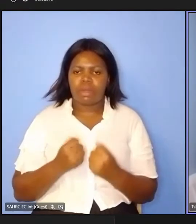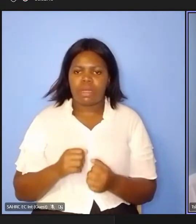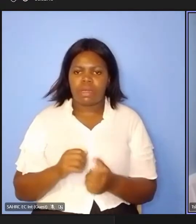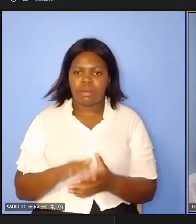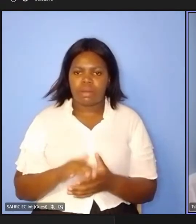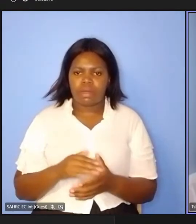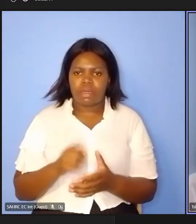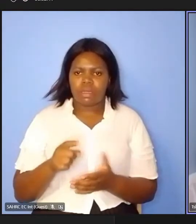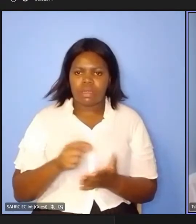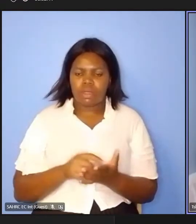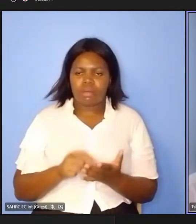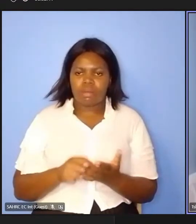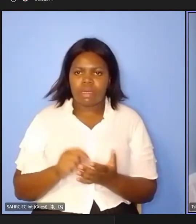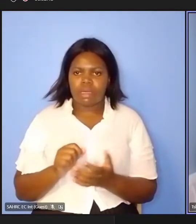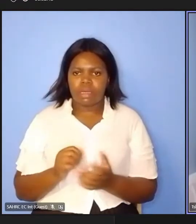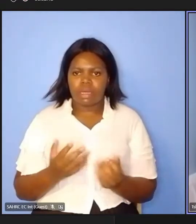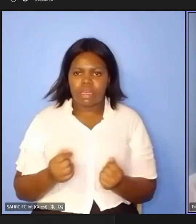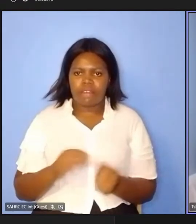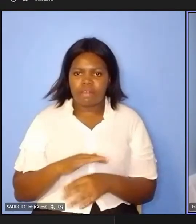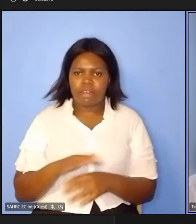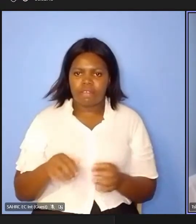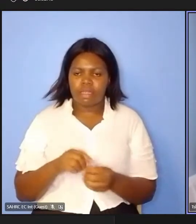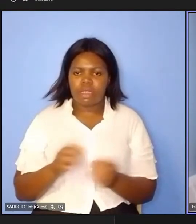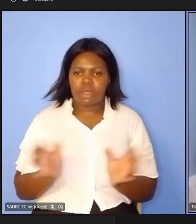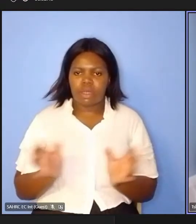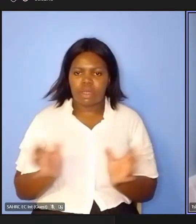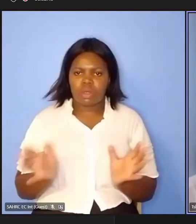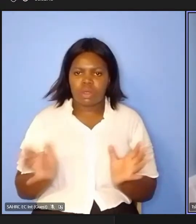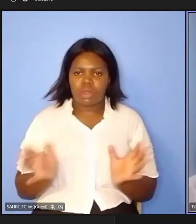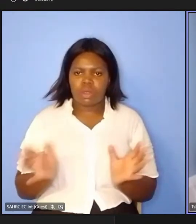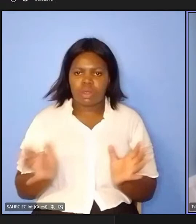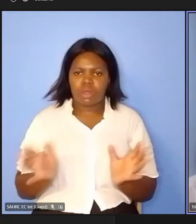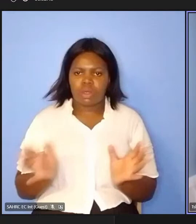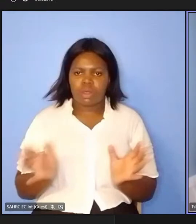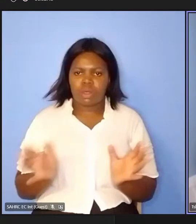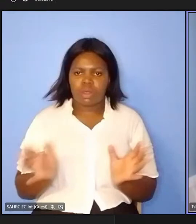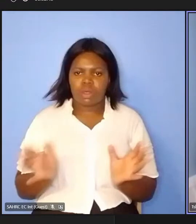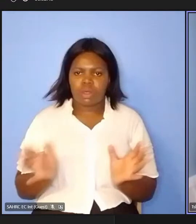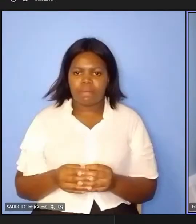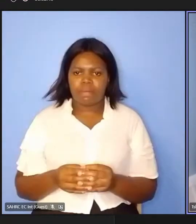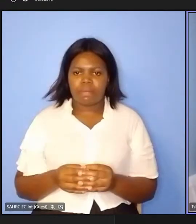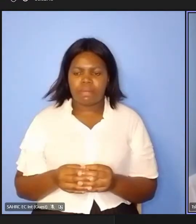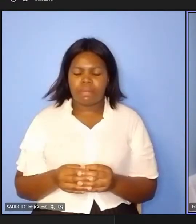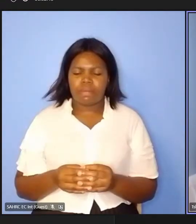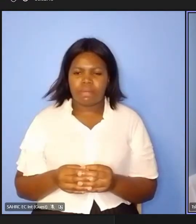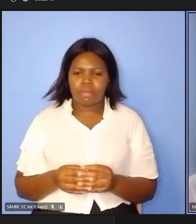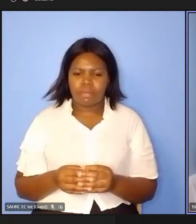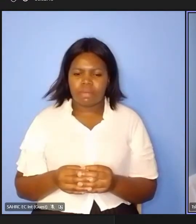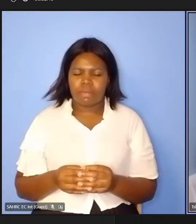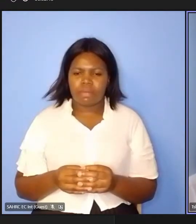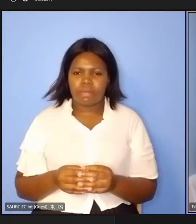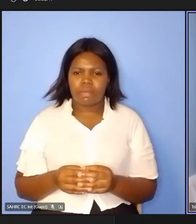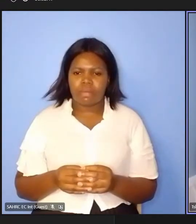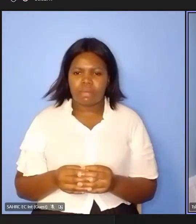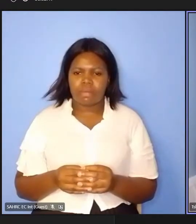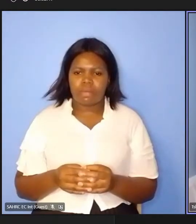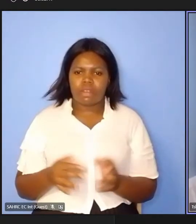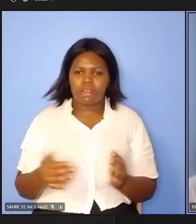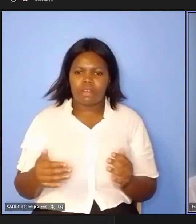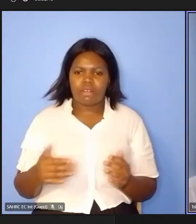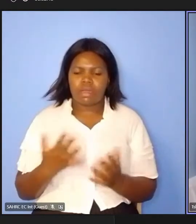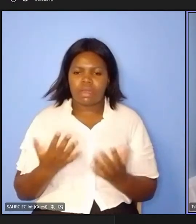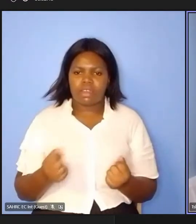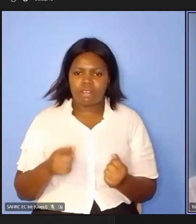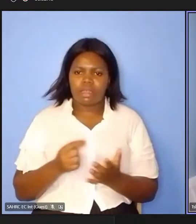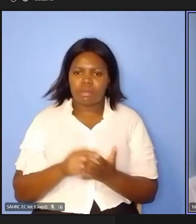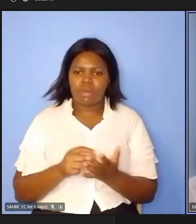saying that it's difficult for schooling communities, then we do believe it needs to be a policy in order to make it stronger. We know